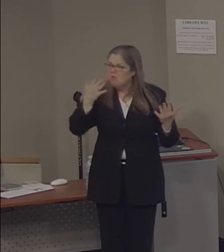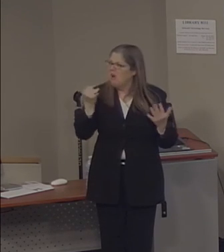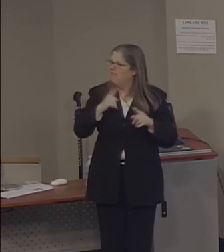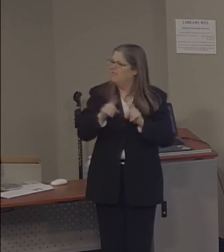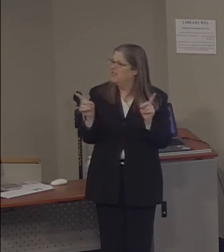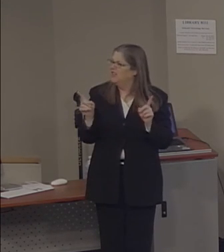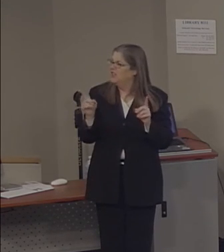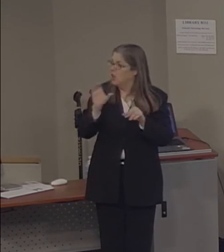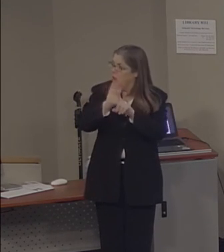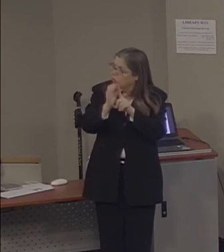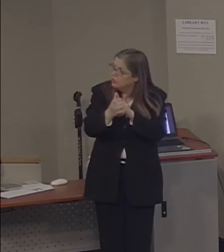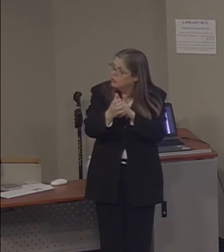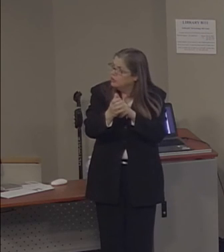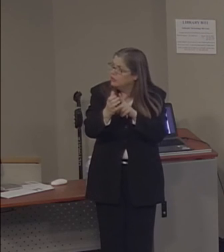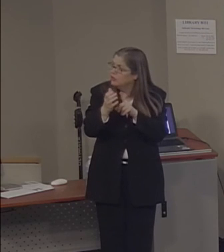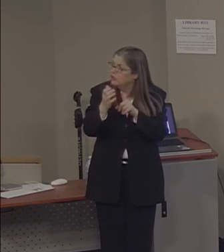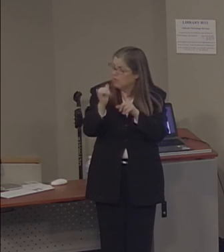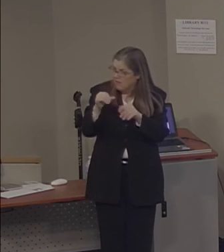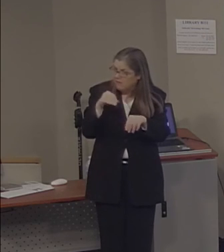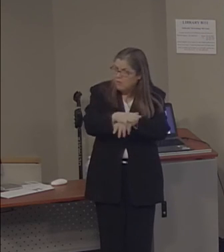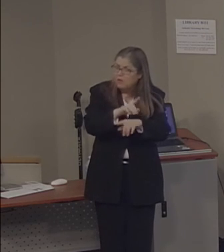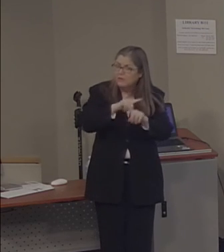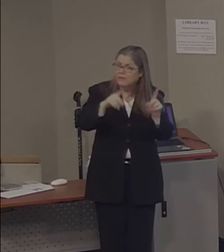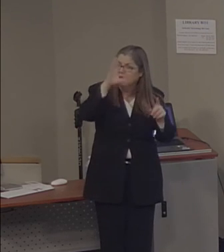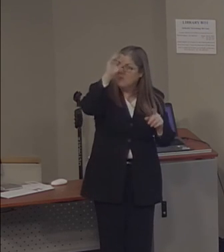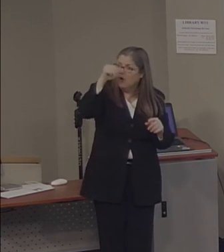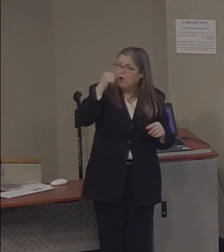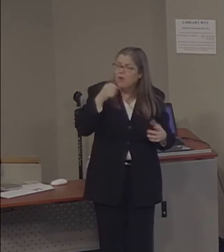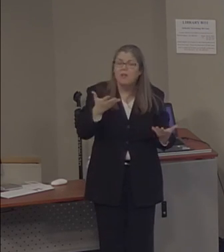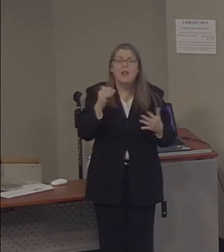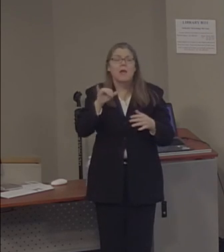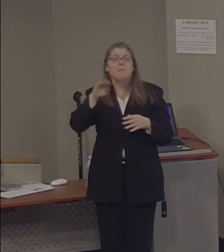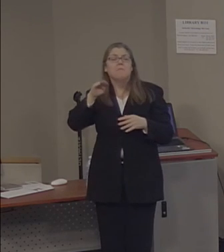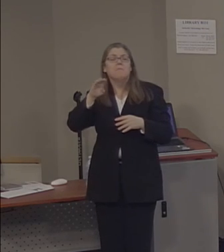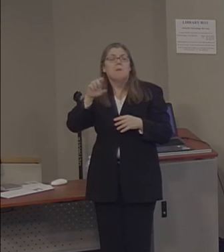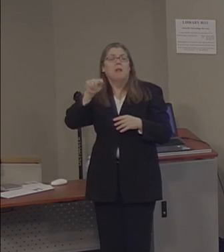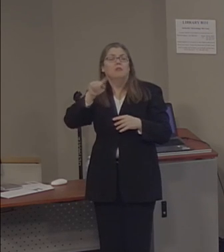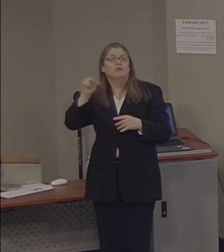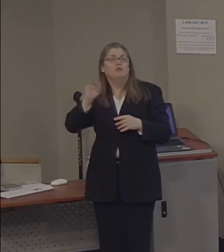Is it cultural? I mean, is it like what Andy Meltzoff